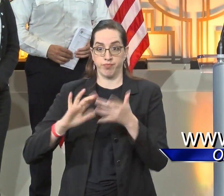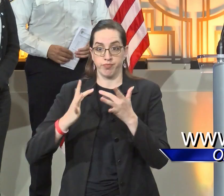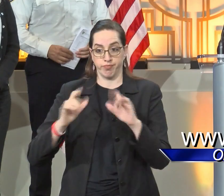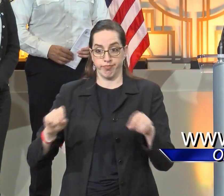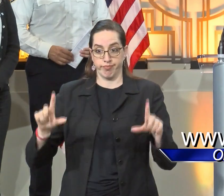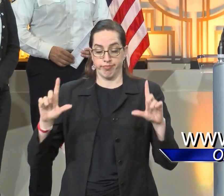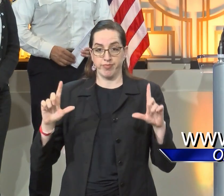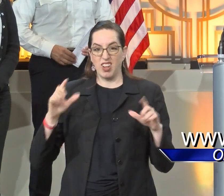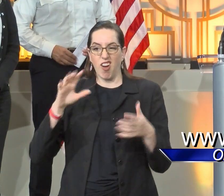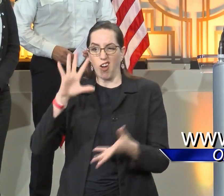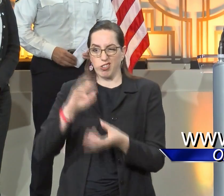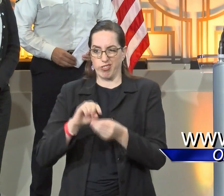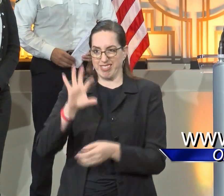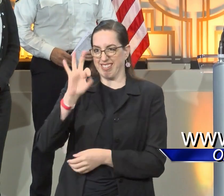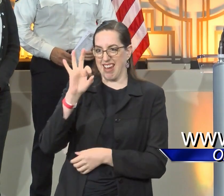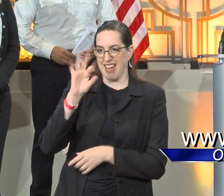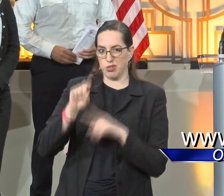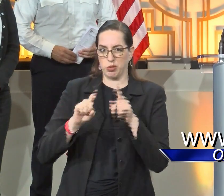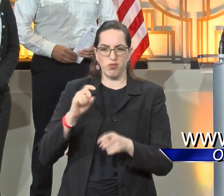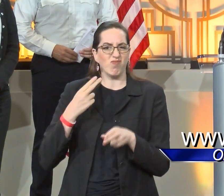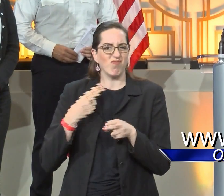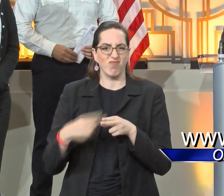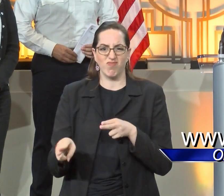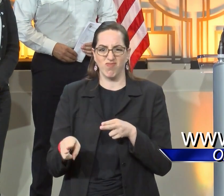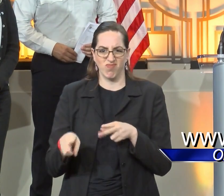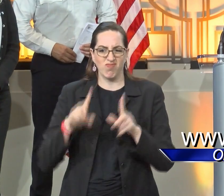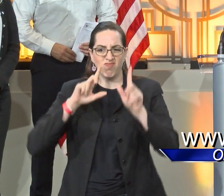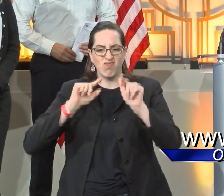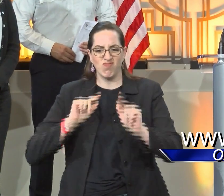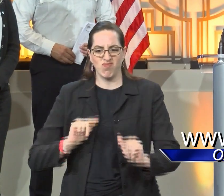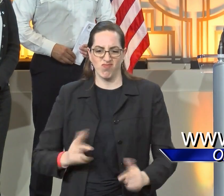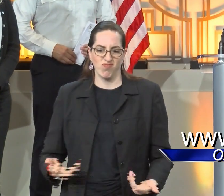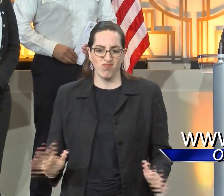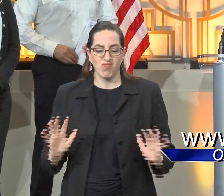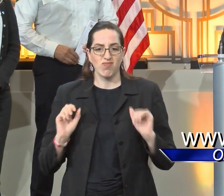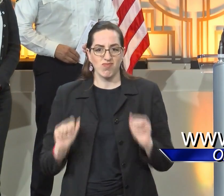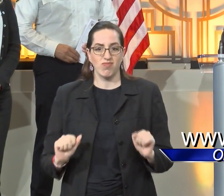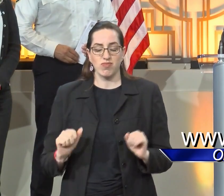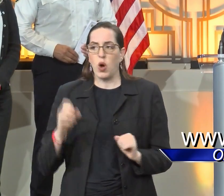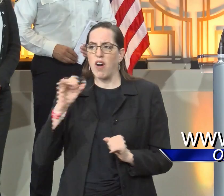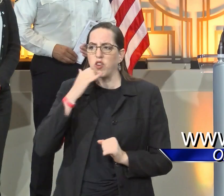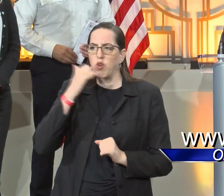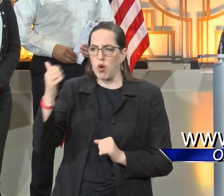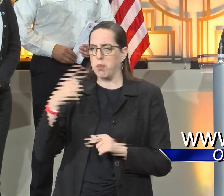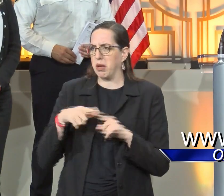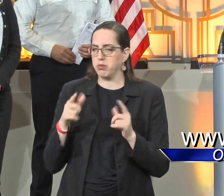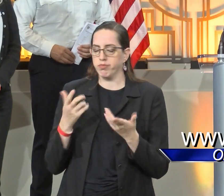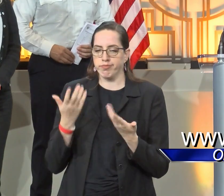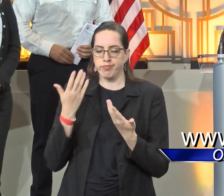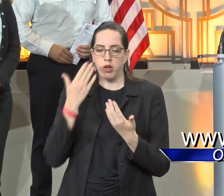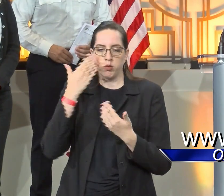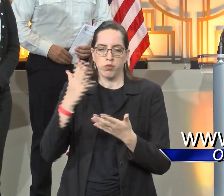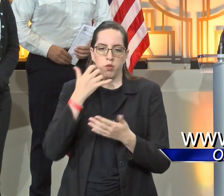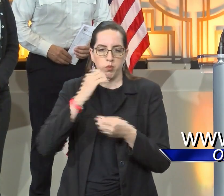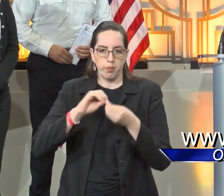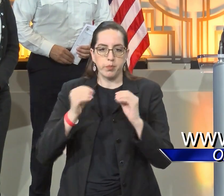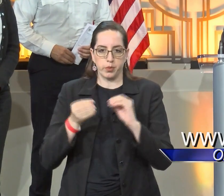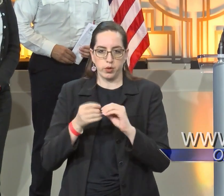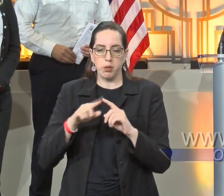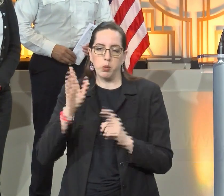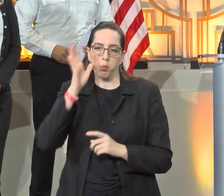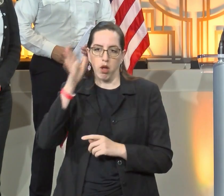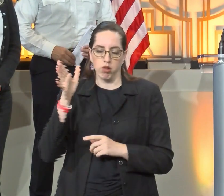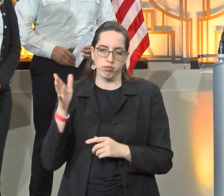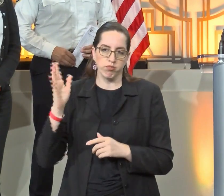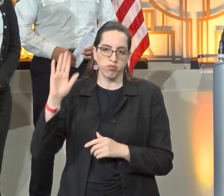Online, 9 questions, doesn't take very long at all. Or you can call. I don't have that number with me at this point, but I will have